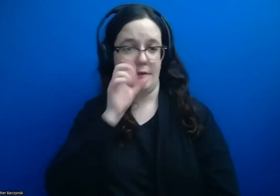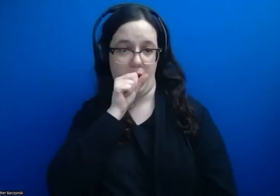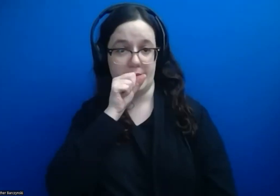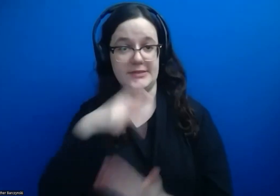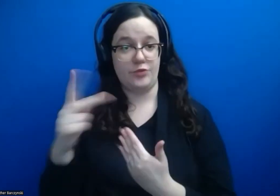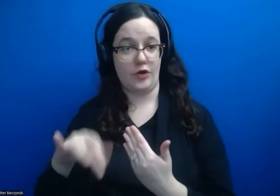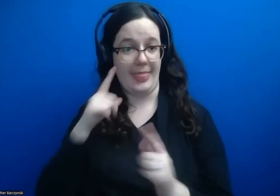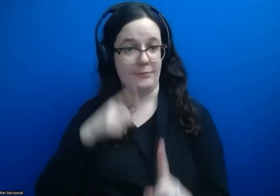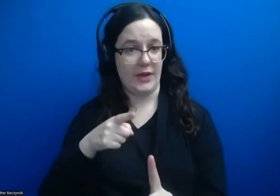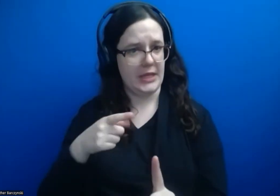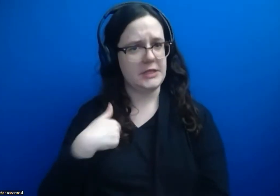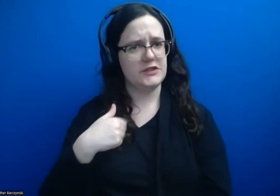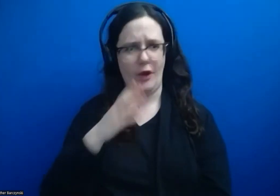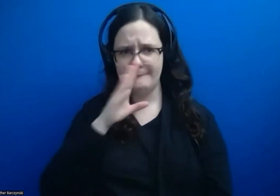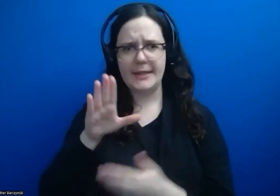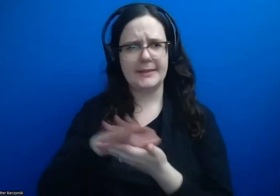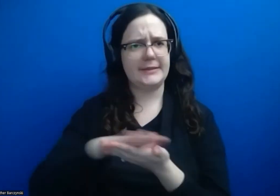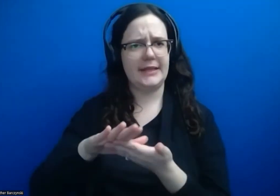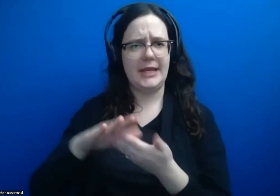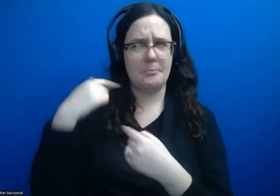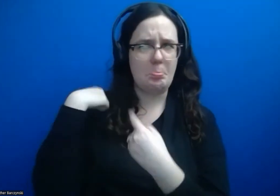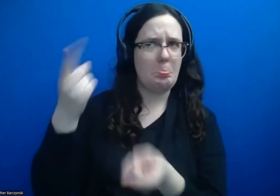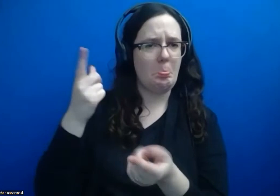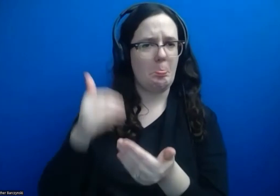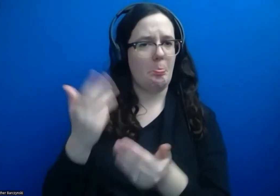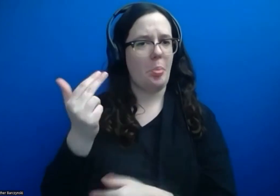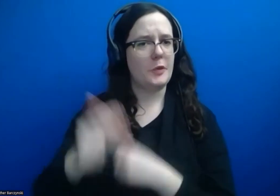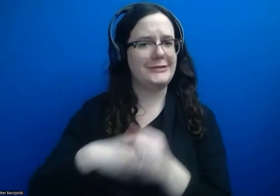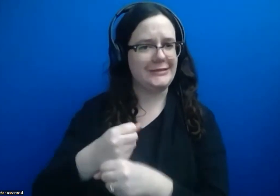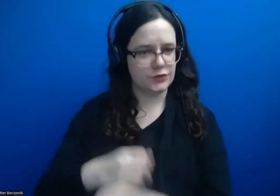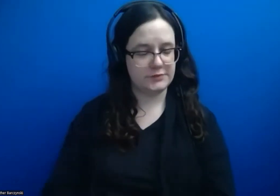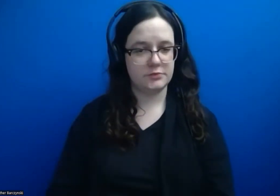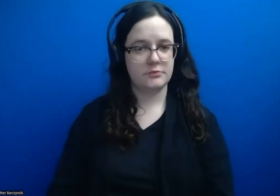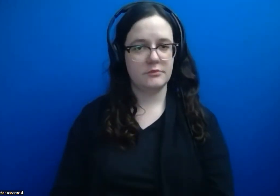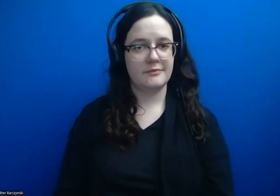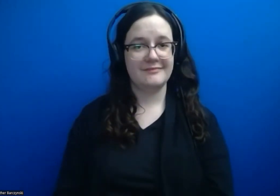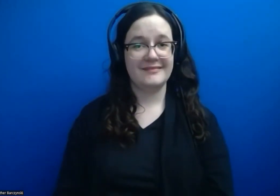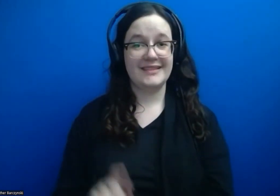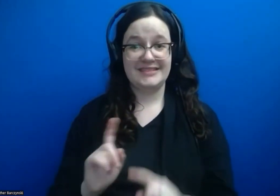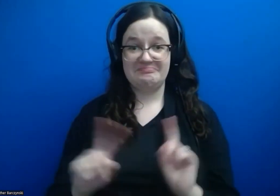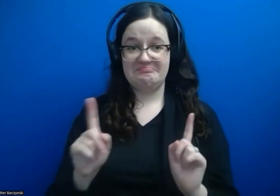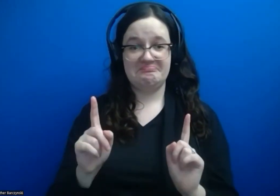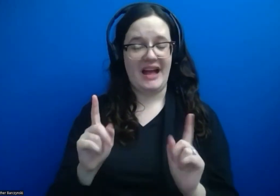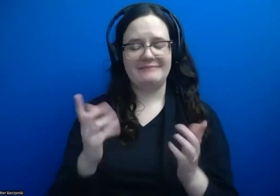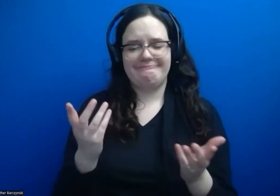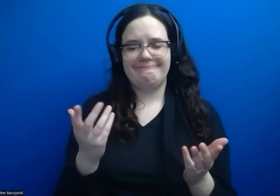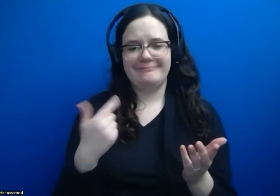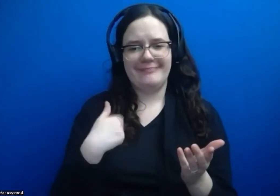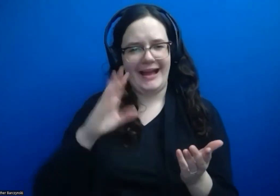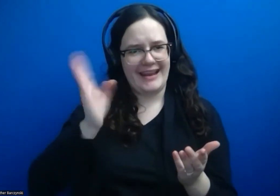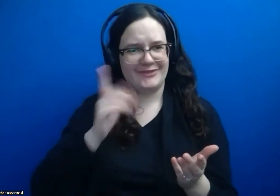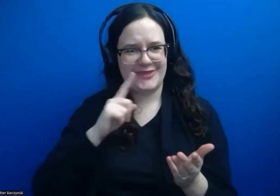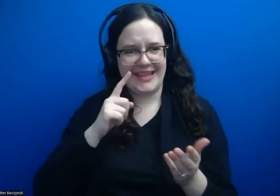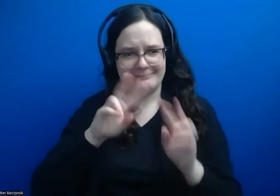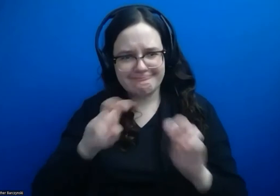So I've been clean for close to 13 years now, but because I never, dove into the problems. In the